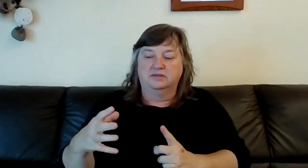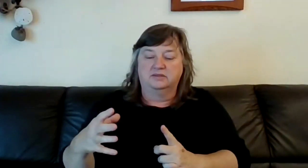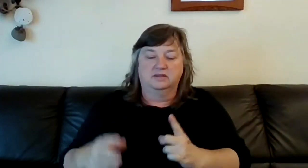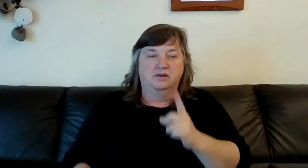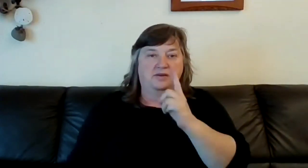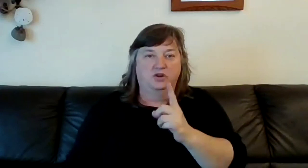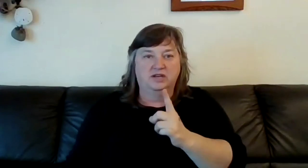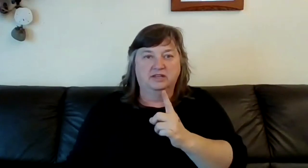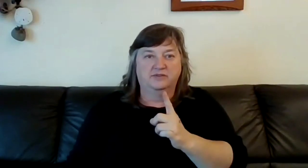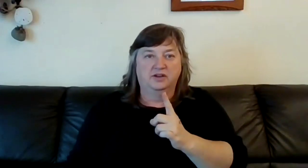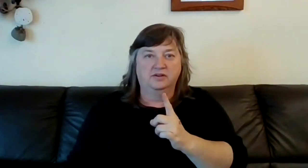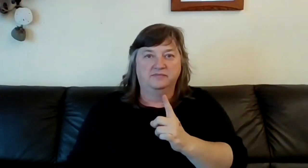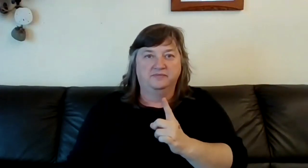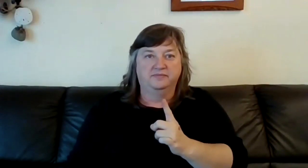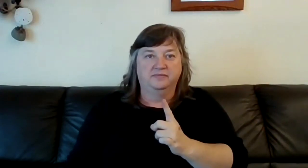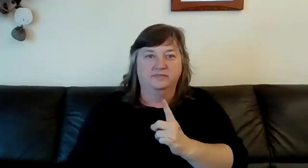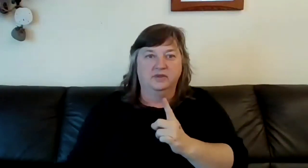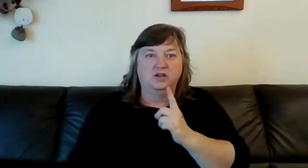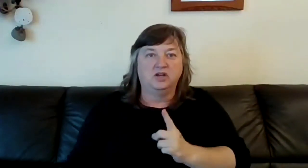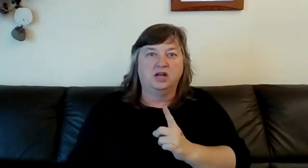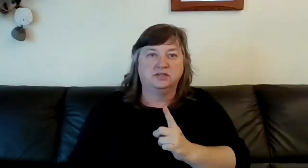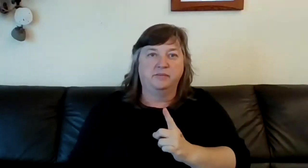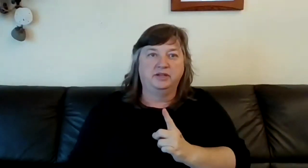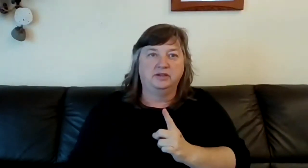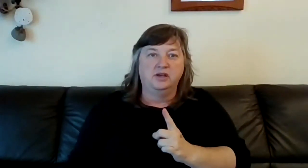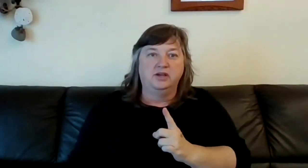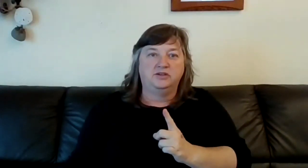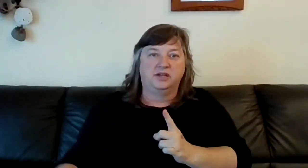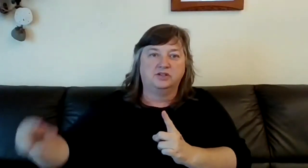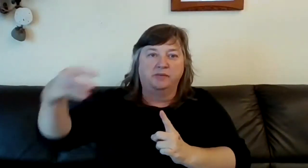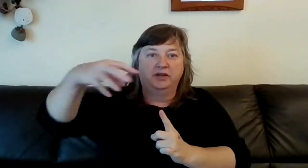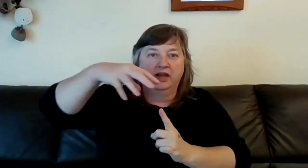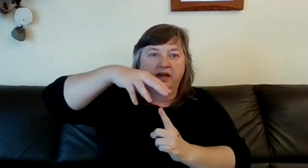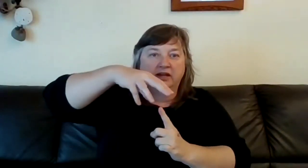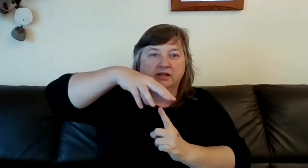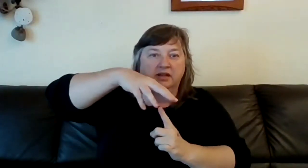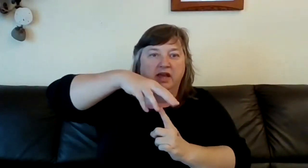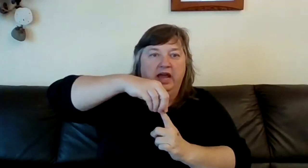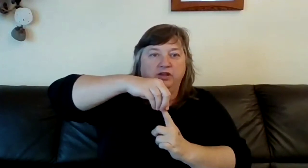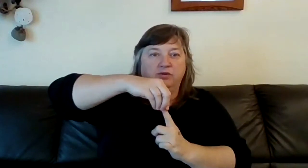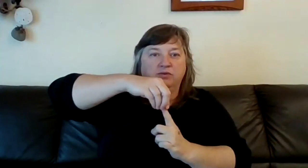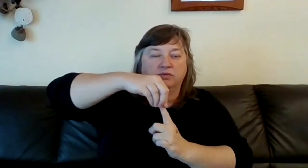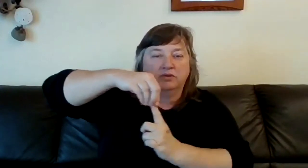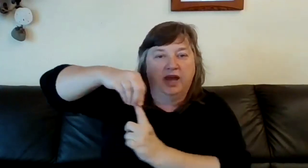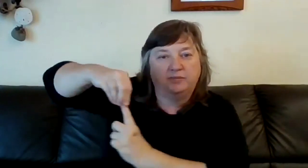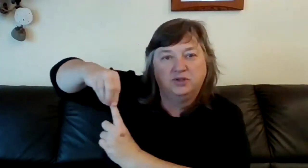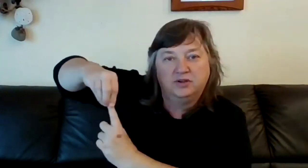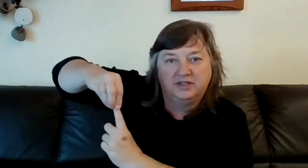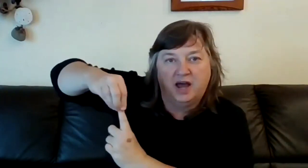Is you have your index finger and your non-dominant. You take your dominant hand and you capture at the top